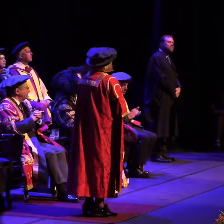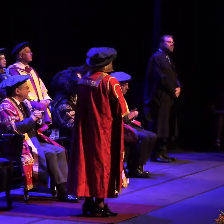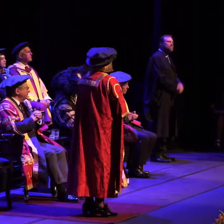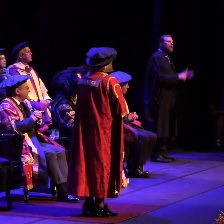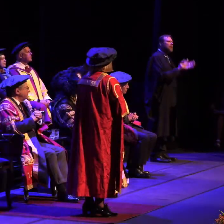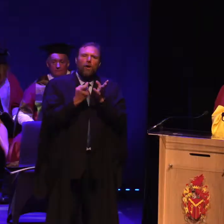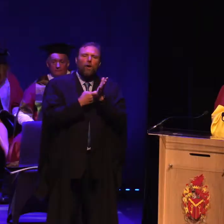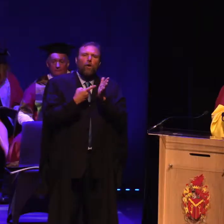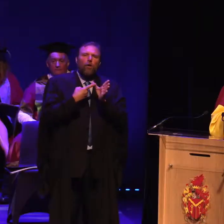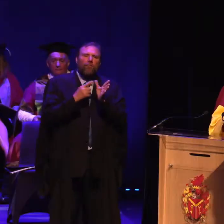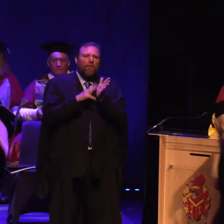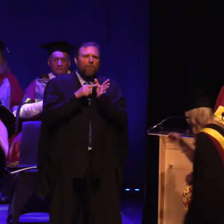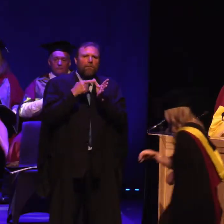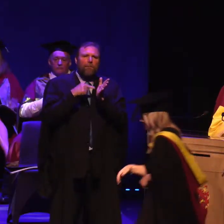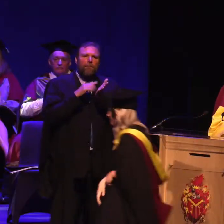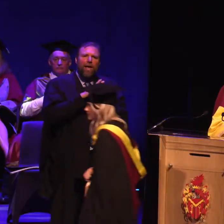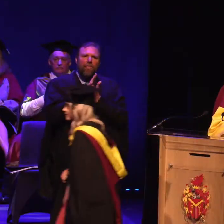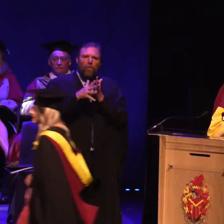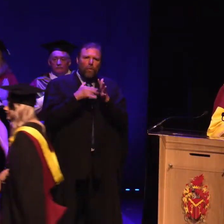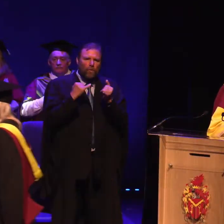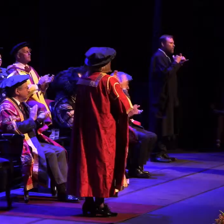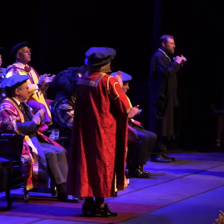Laurie Matthews.